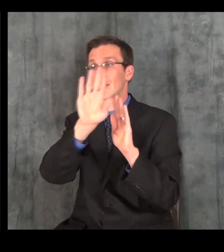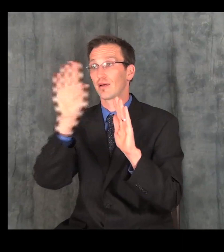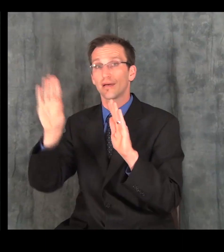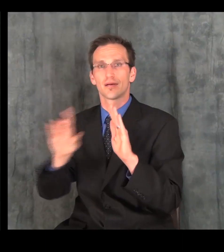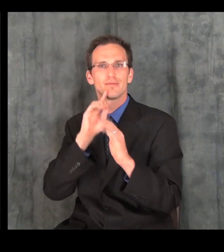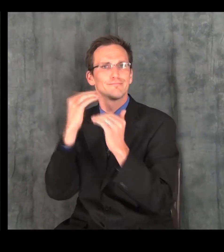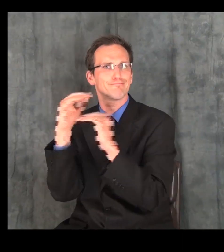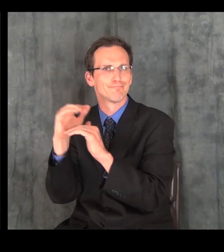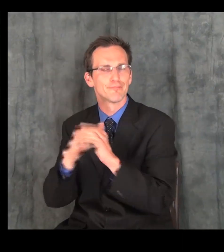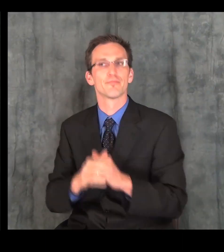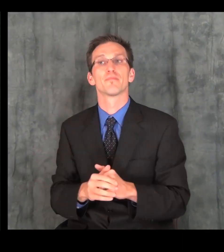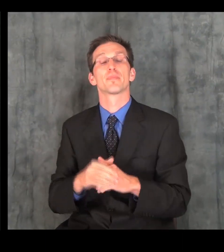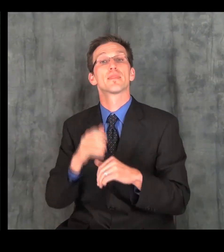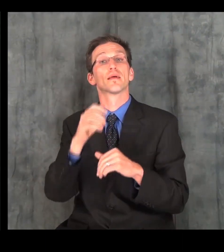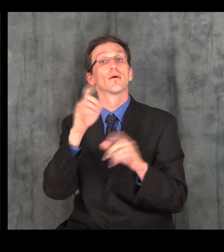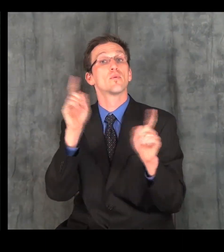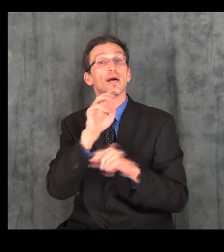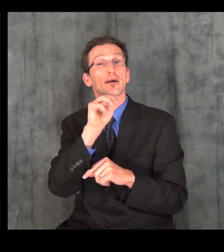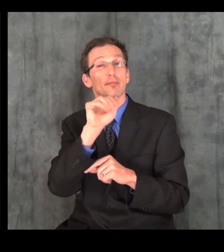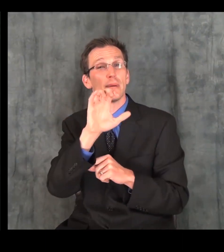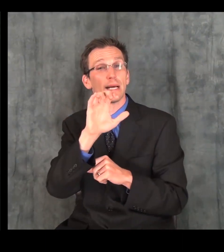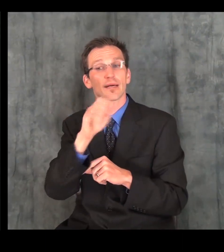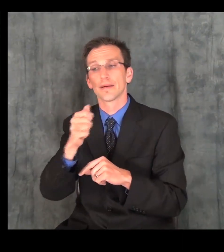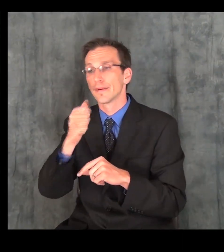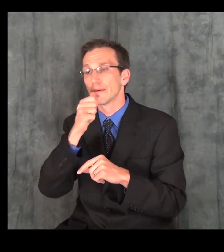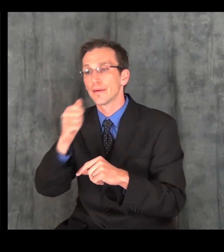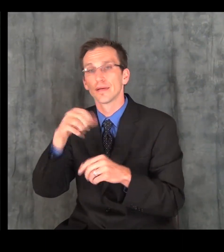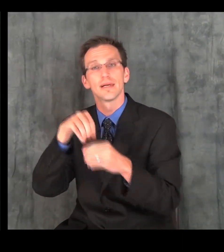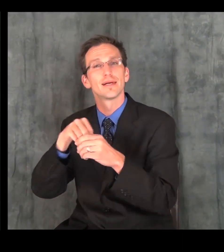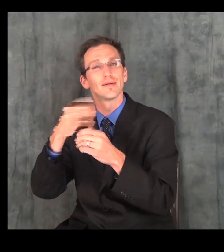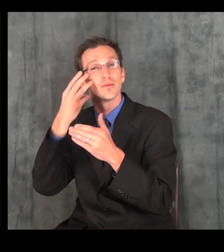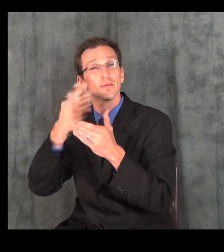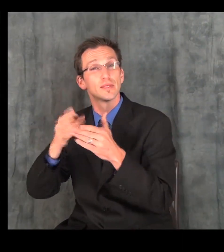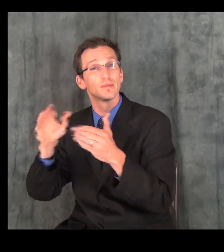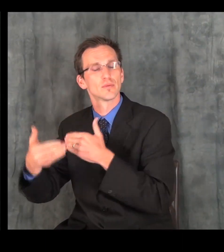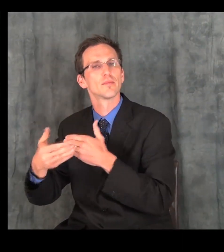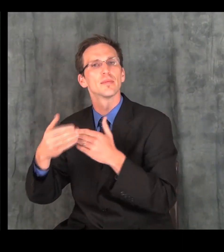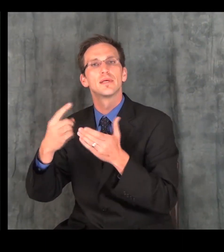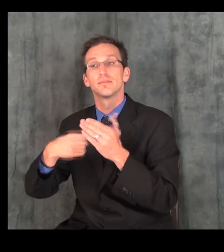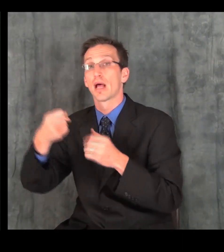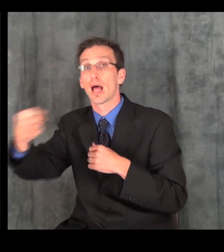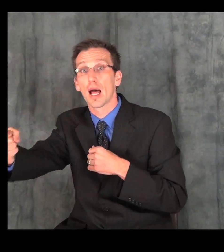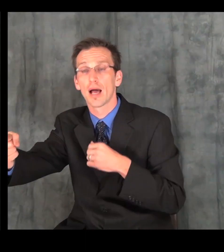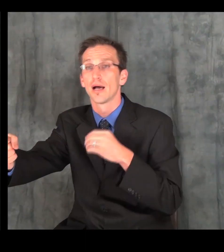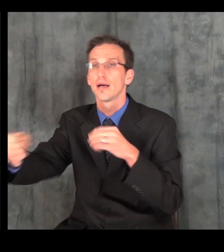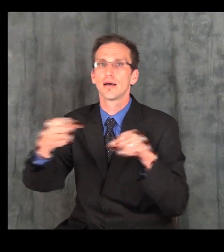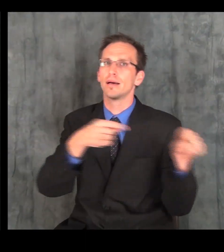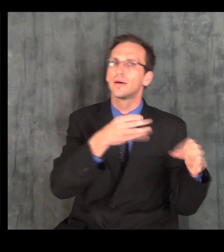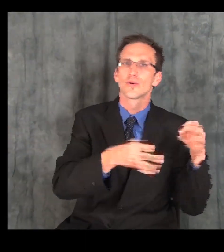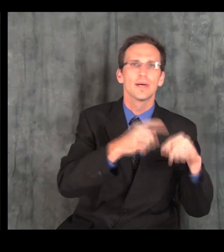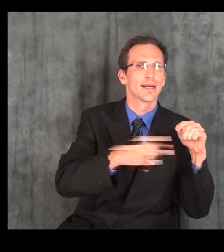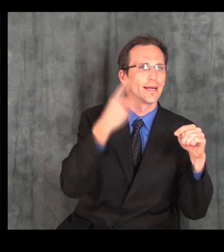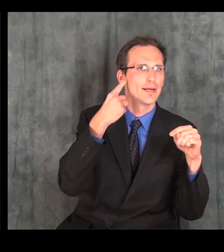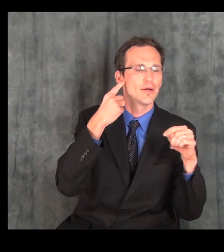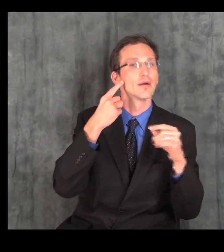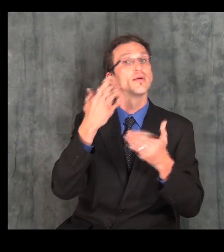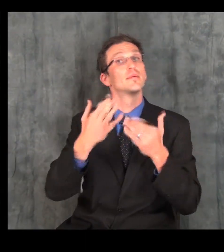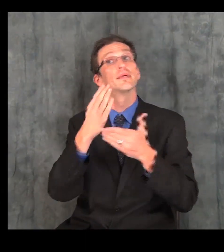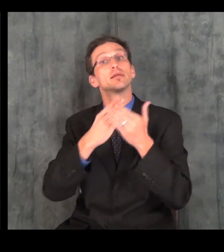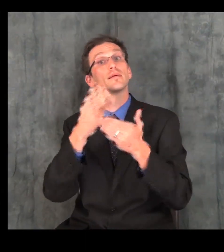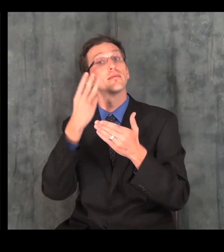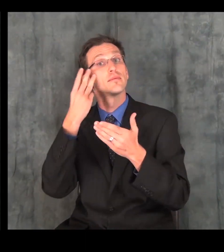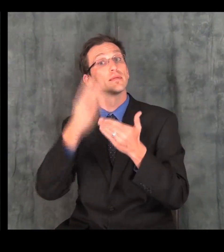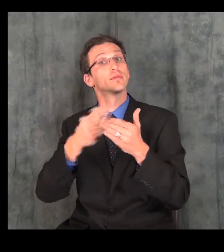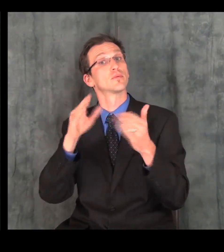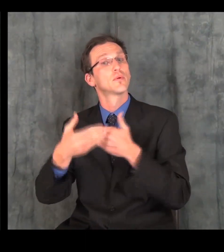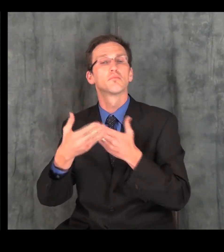microphone in the remote witness room, and that again might not be the case for every remote witness room, but it would be an issue. One